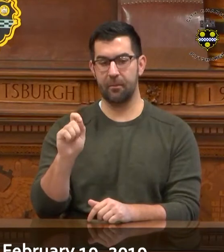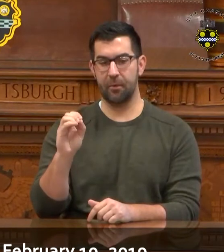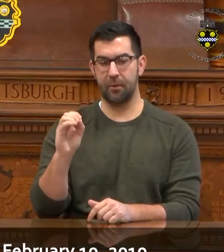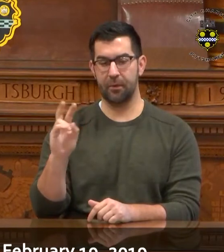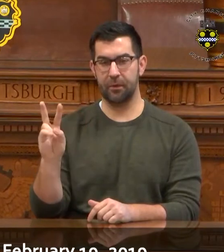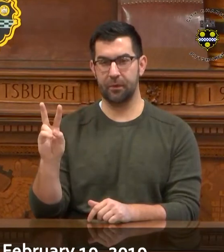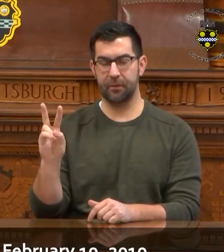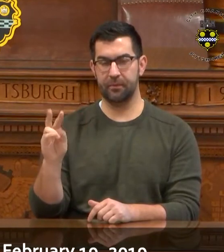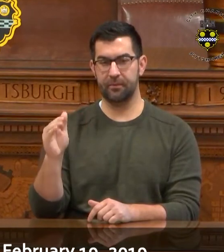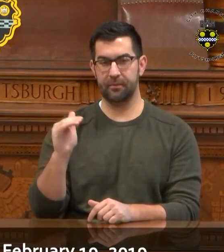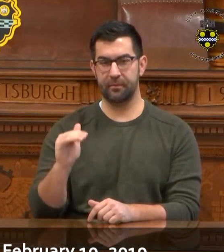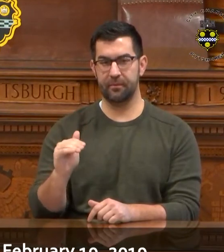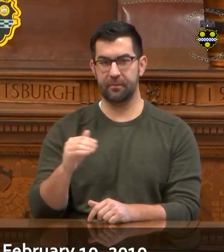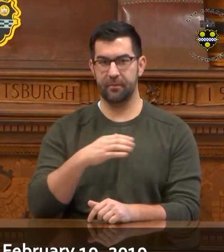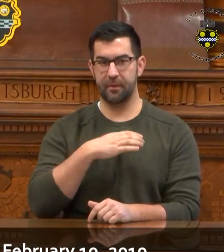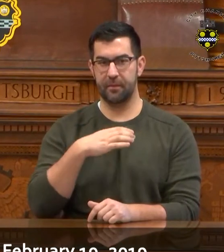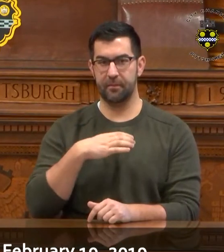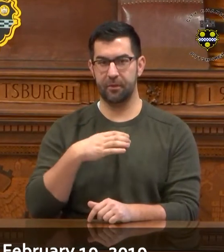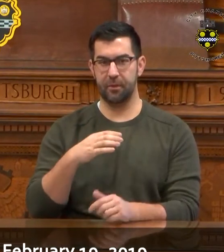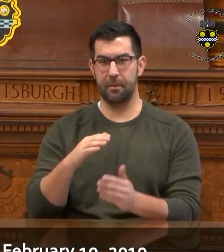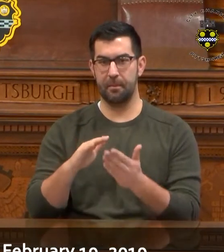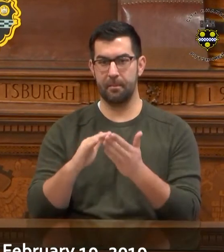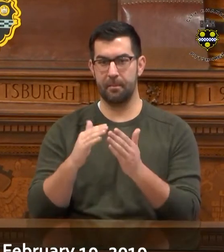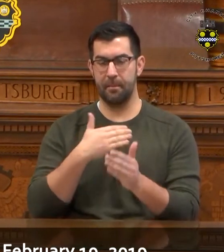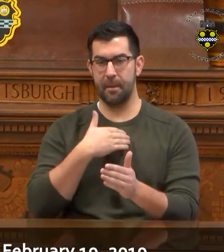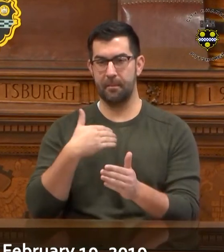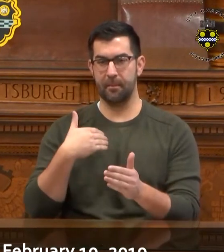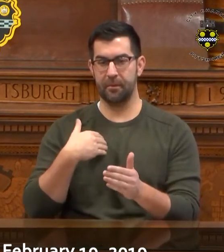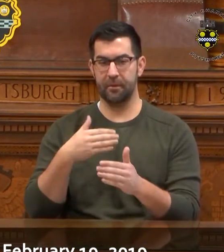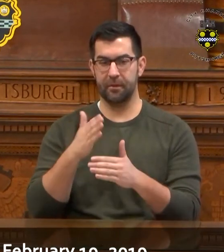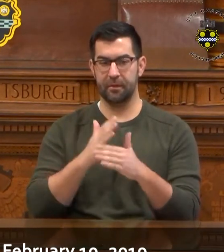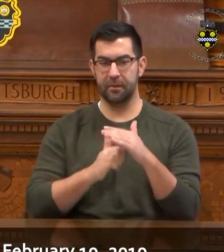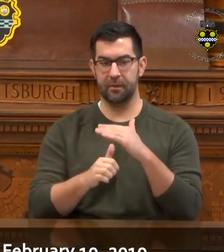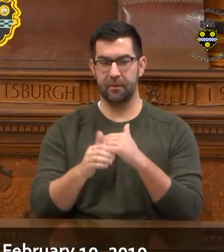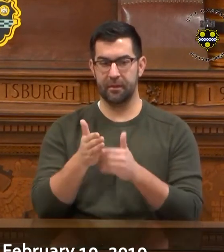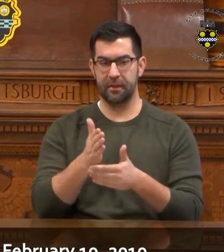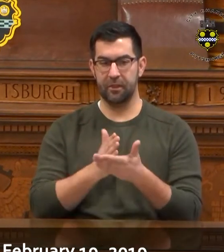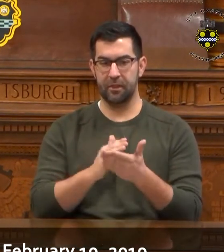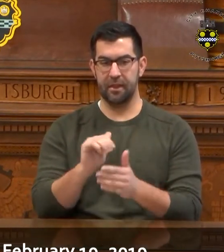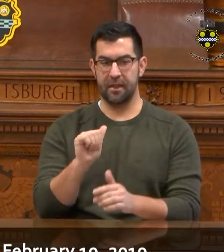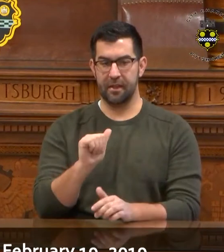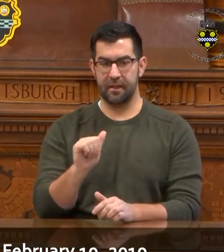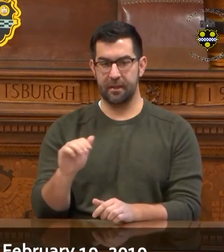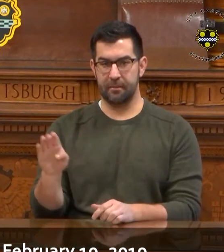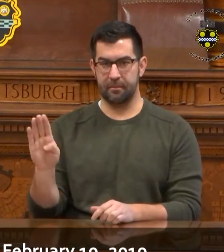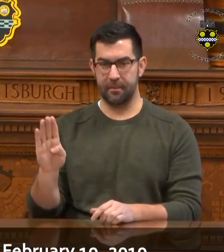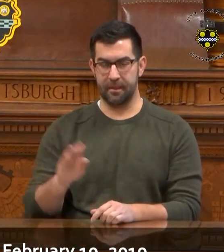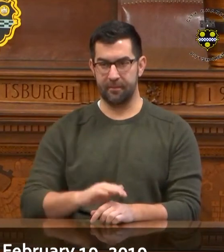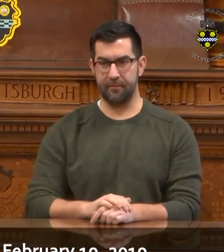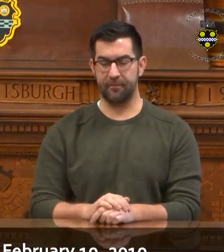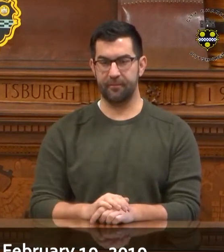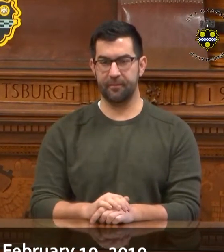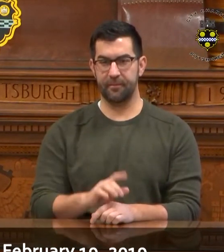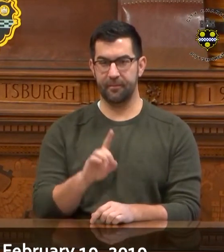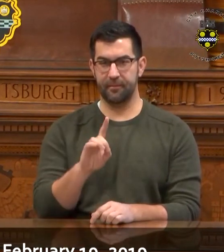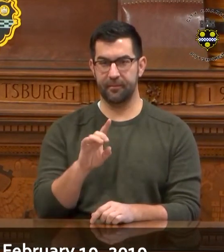170A.02, Commission Members, Subsections A and B,